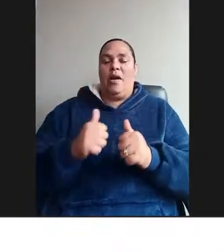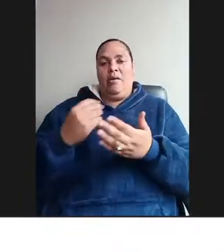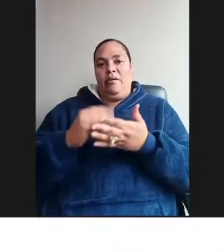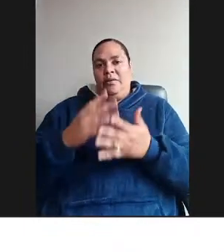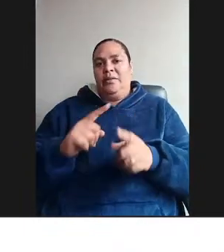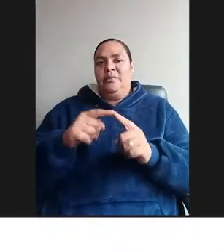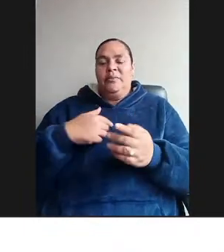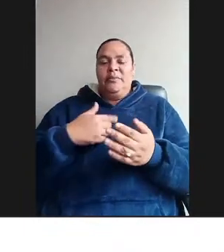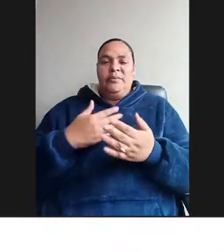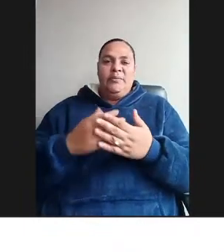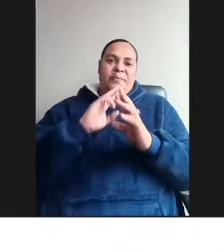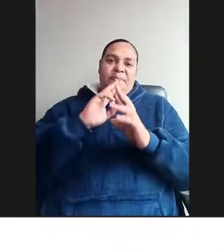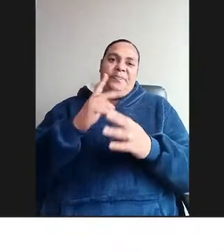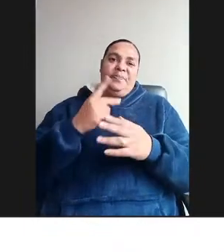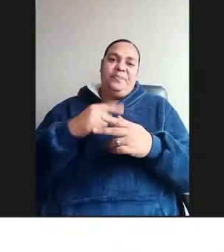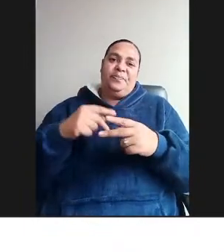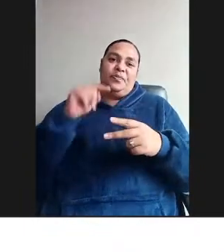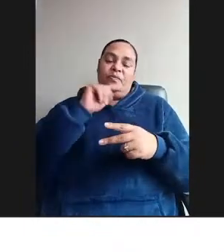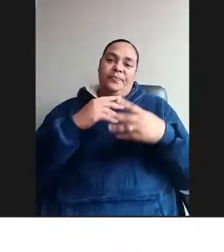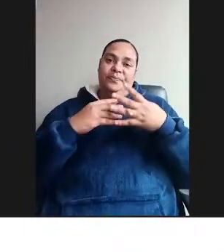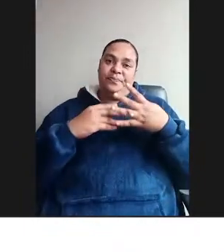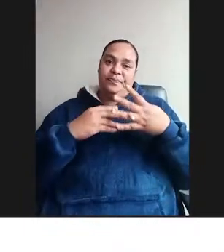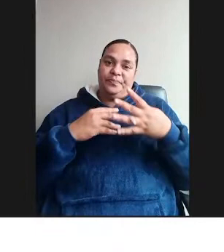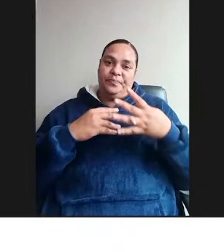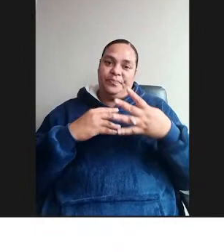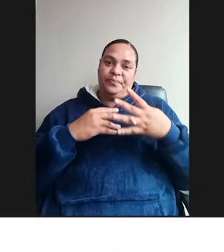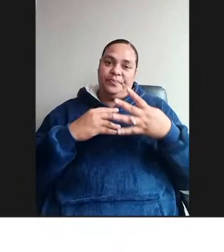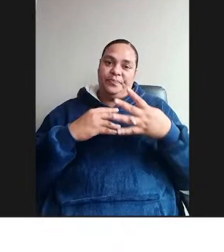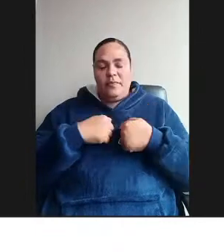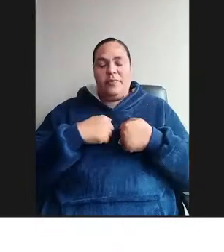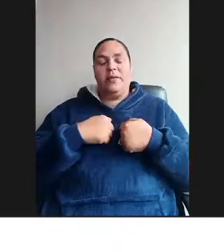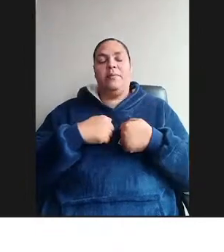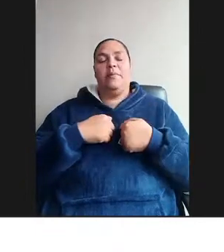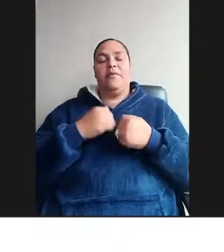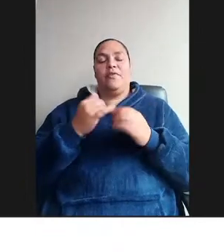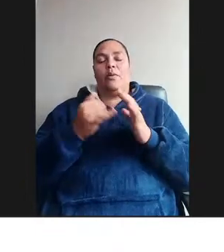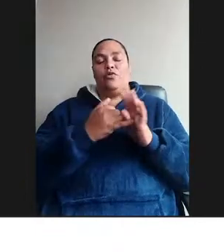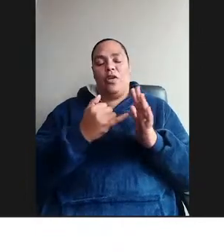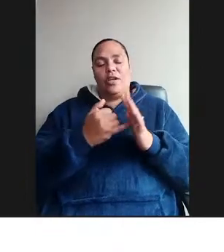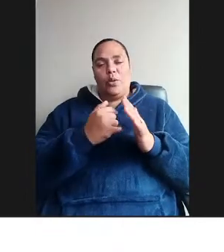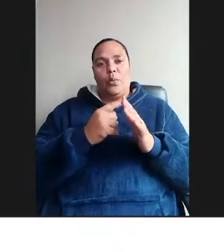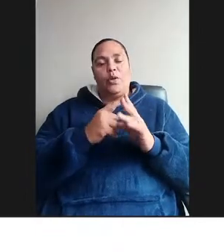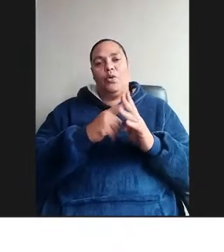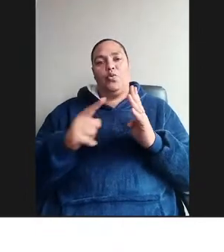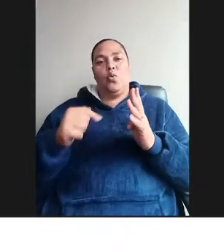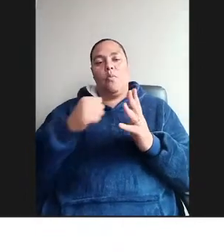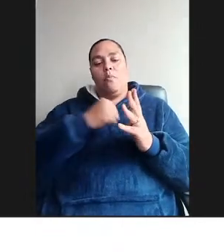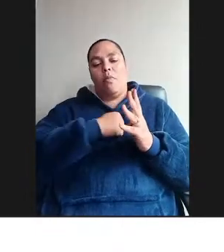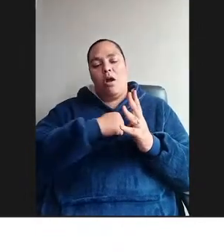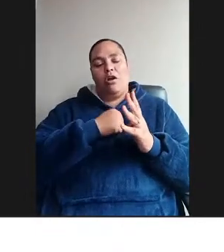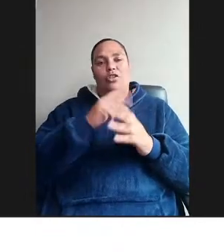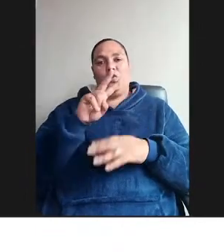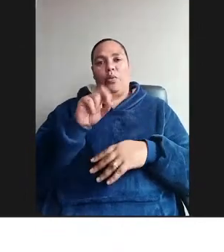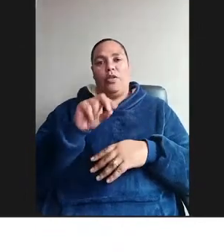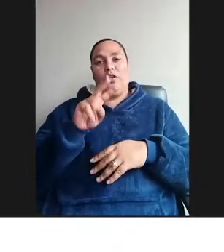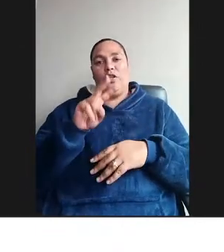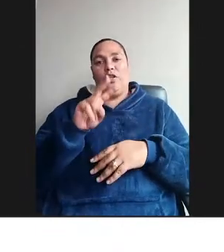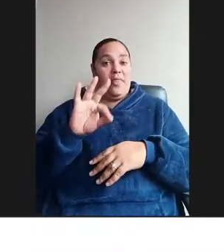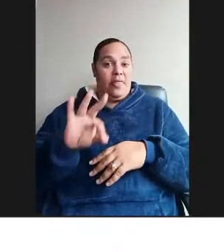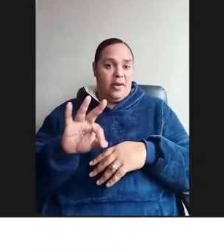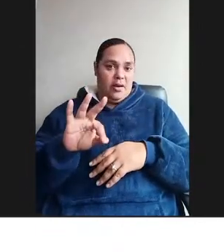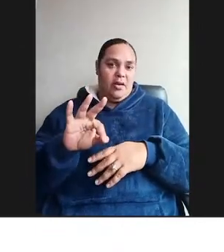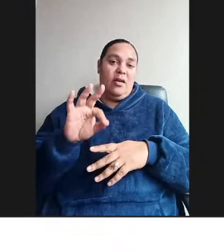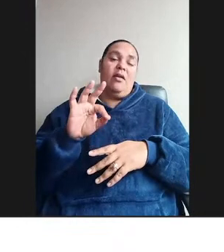for Q4, i.e. the months of January to March 2023, the